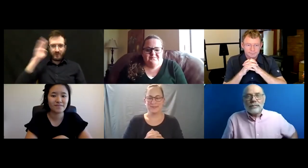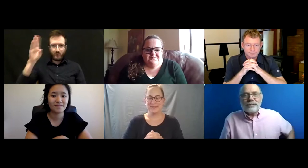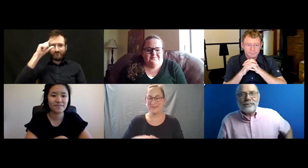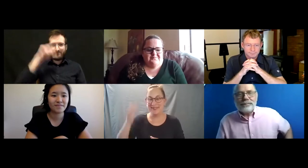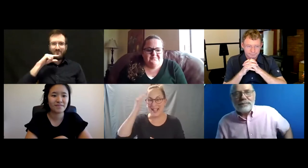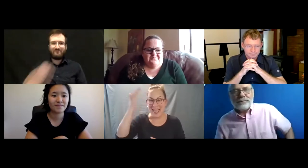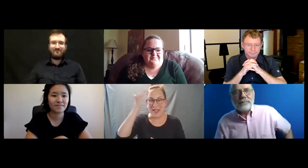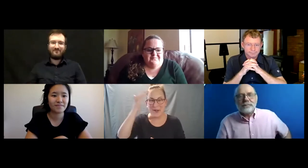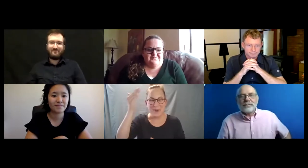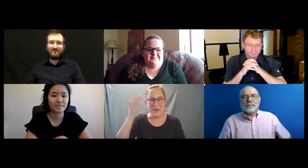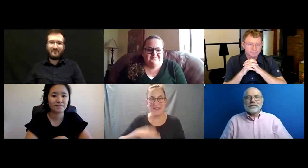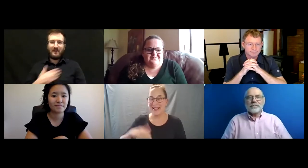Hello there.